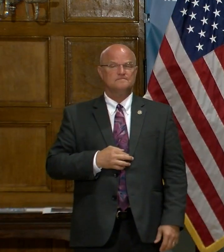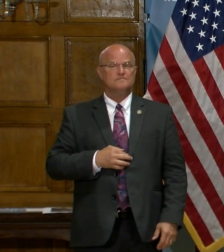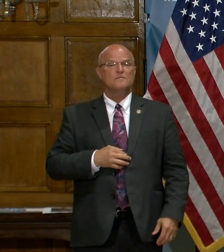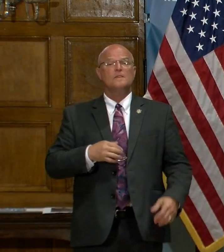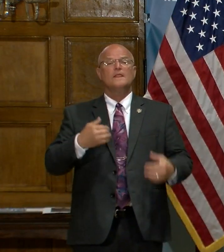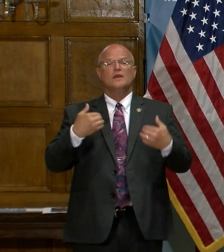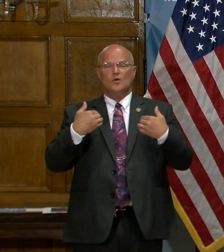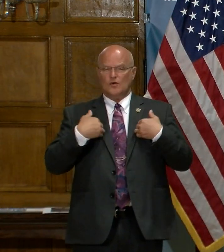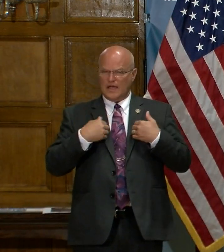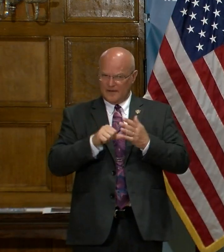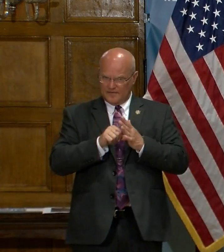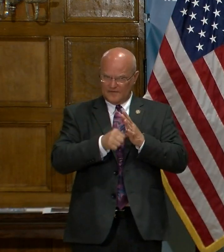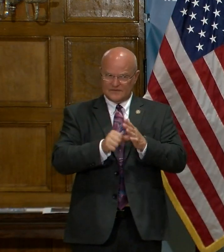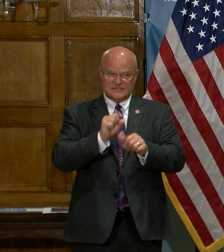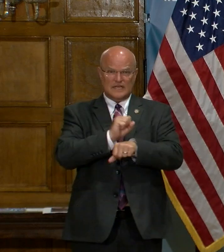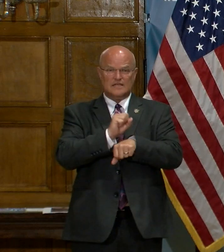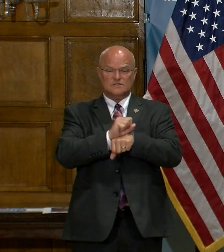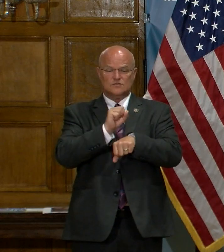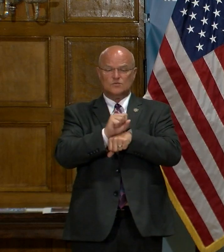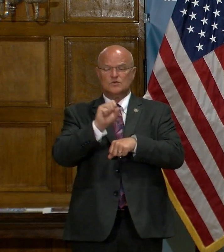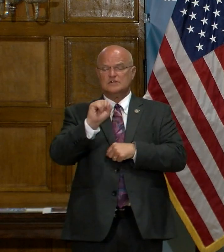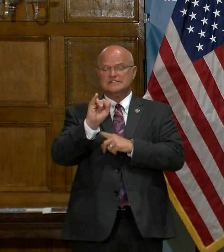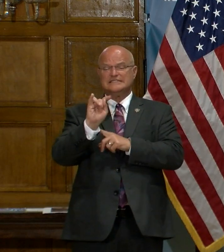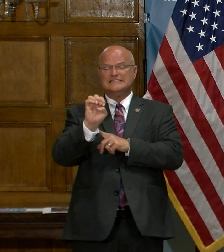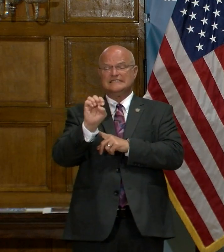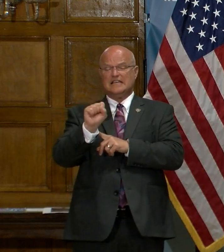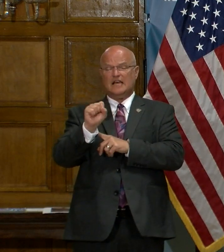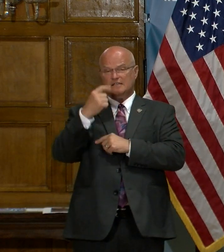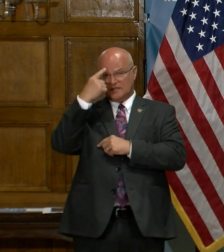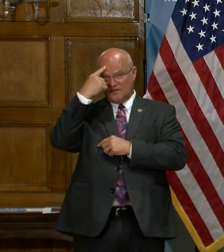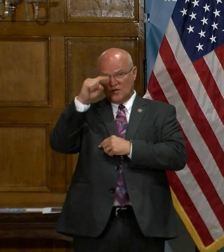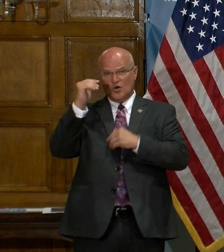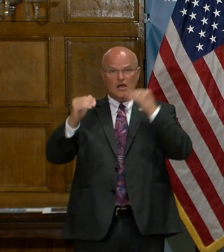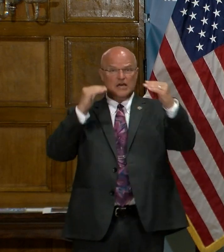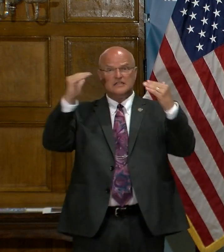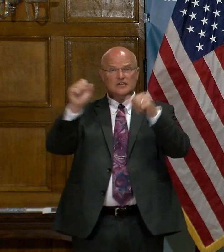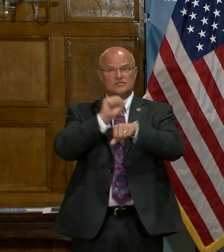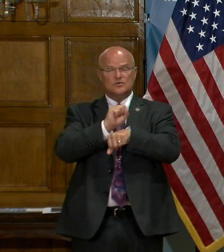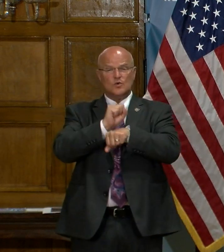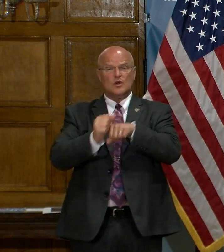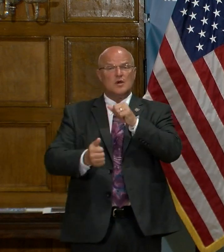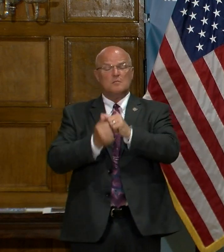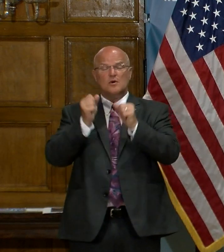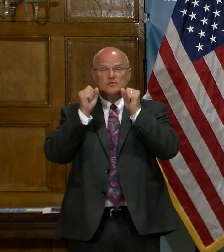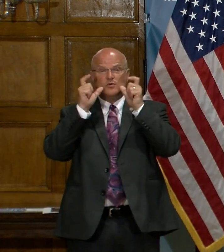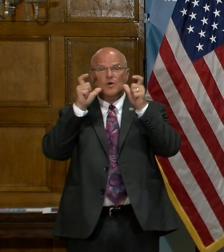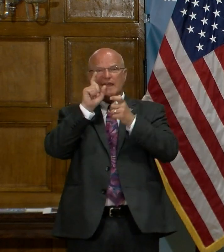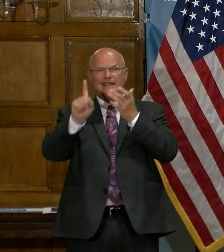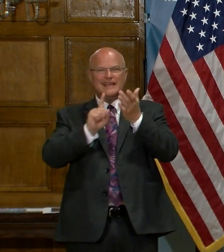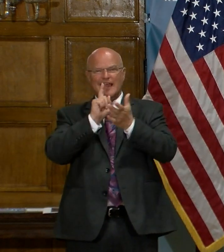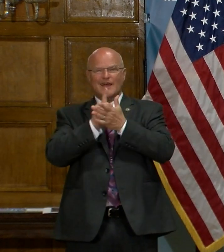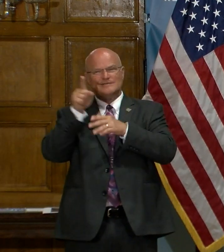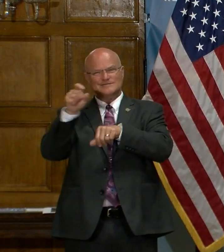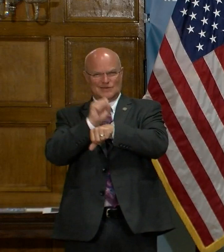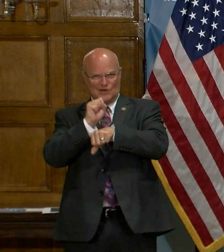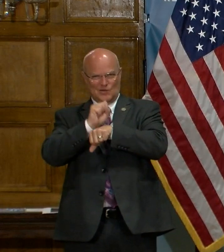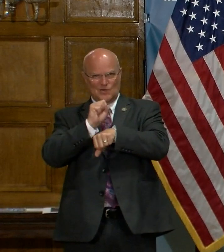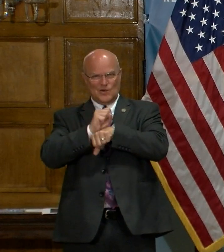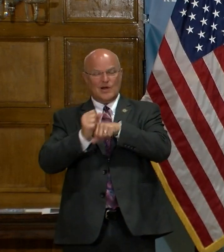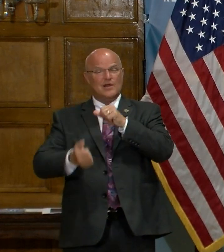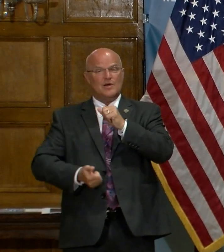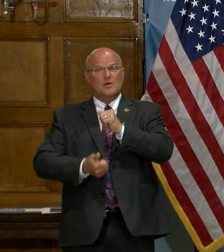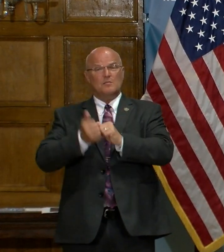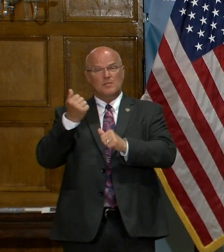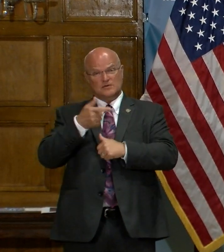We have emphasized work sites because for adults who are working, they spend most of their waking hours at work,